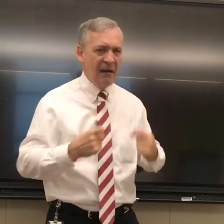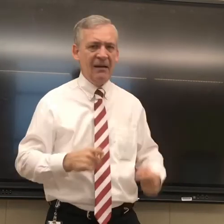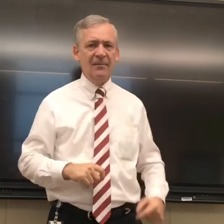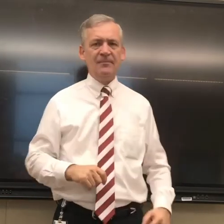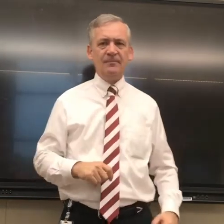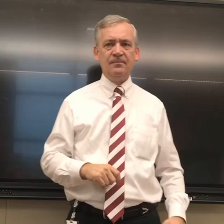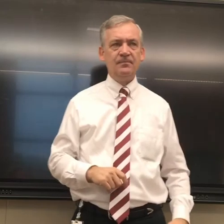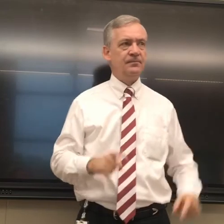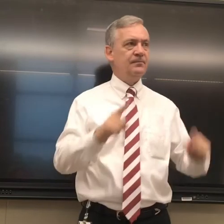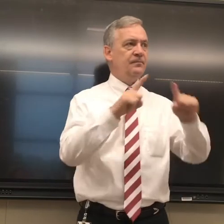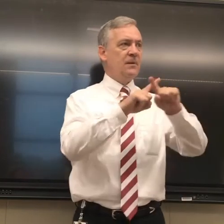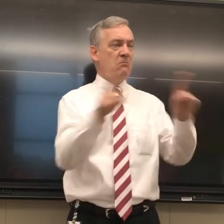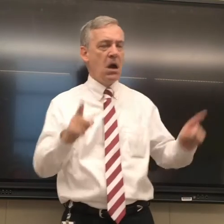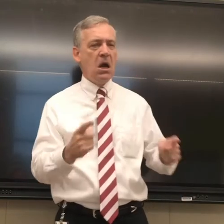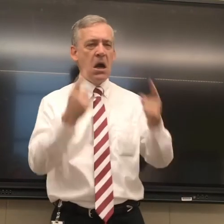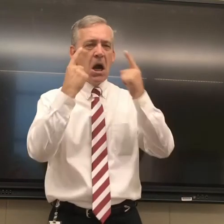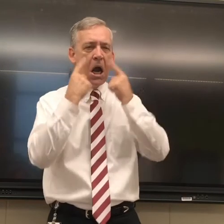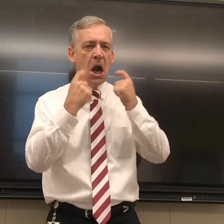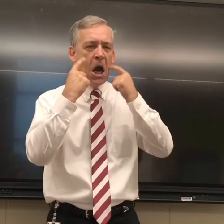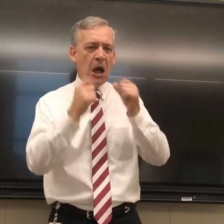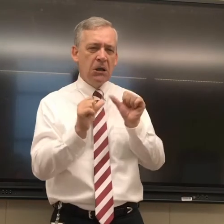But the sobs went on, unstifled,